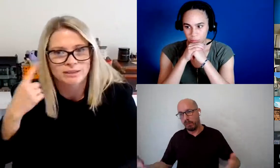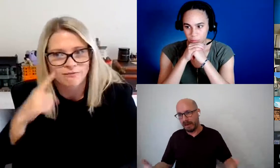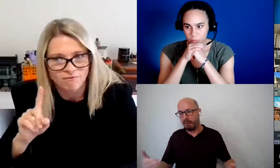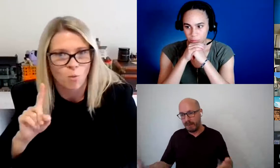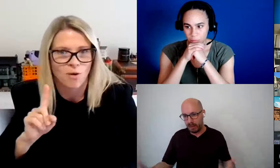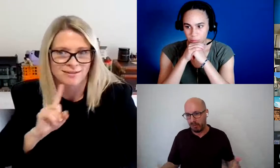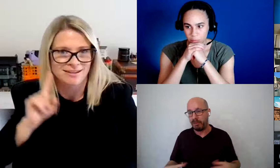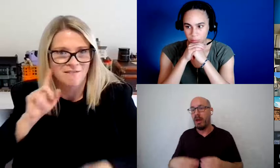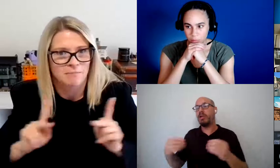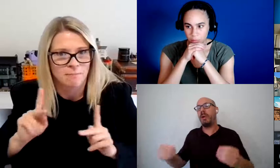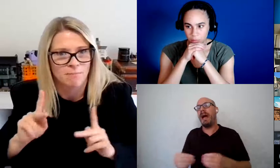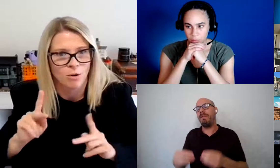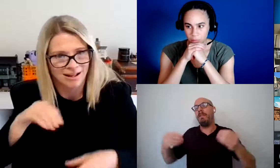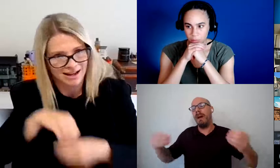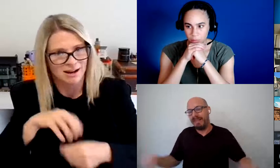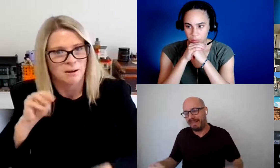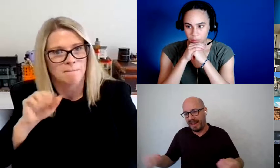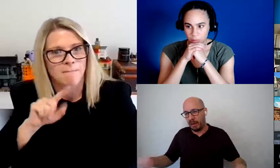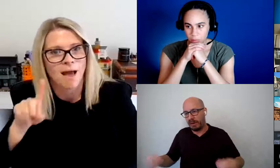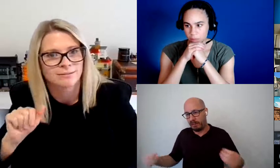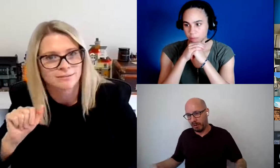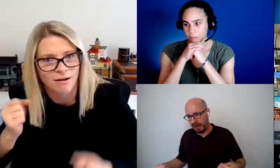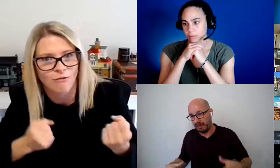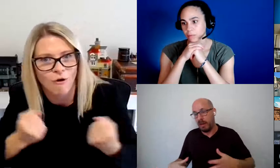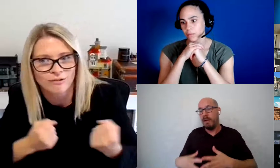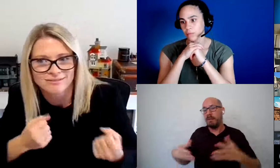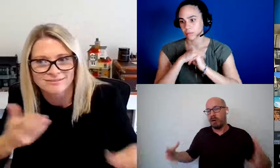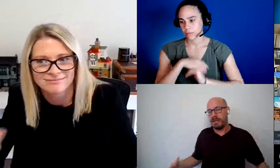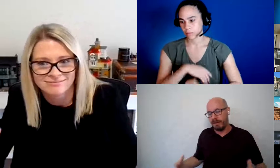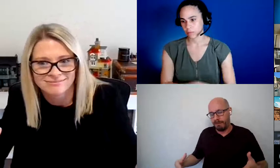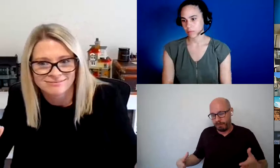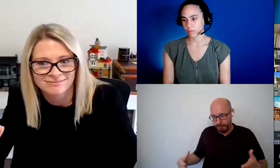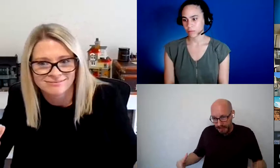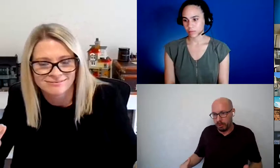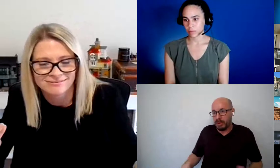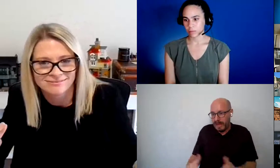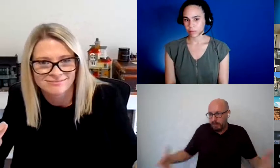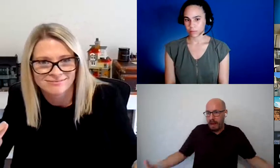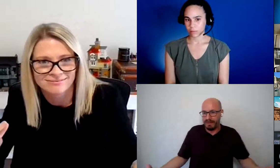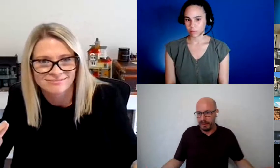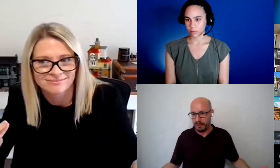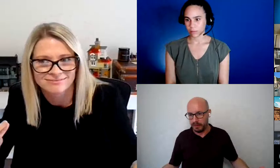to put their speakers to have the best sound experience for deaf people in a Mazda.